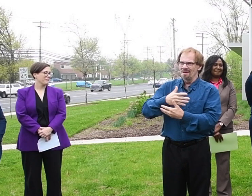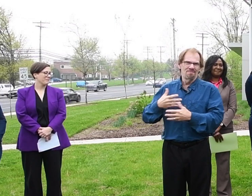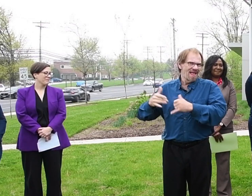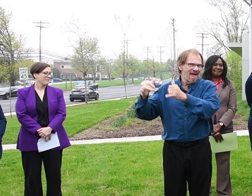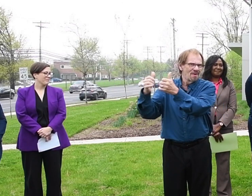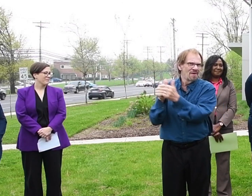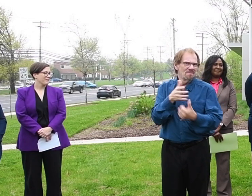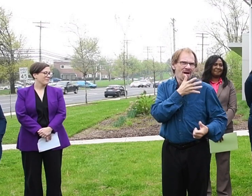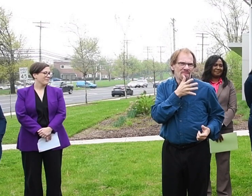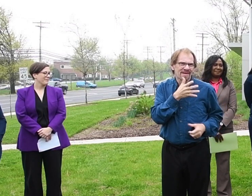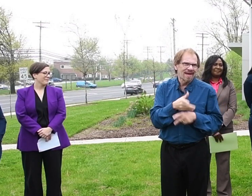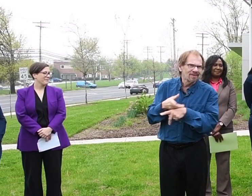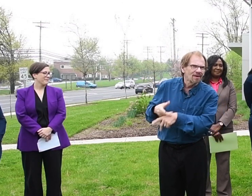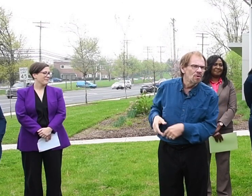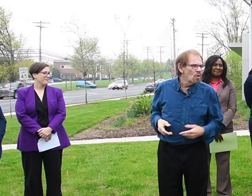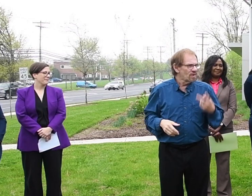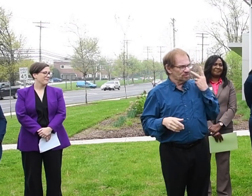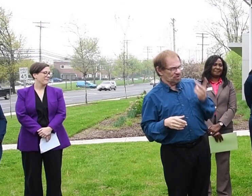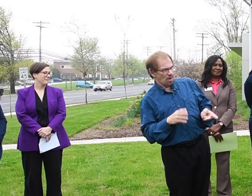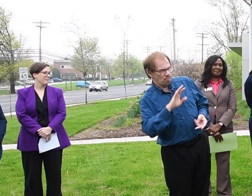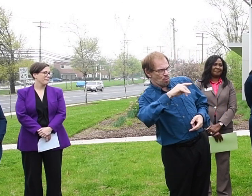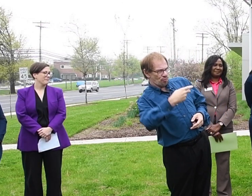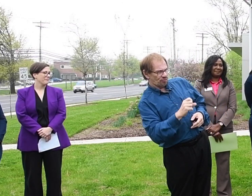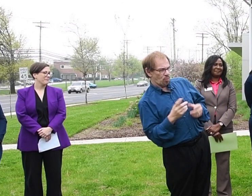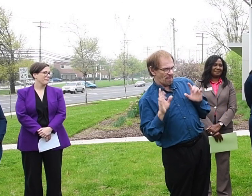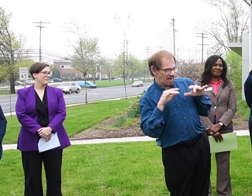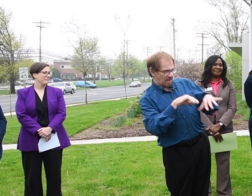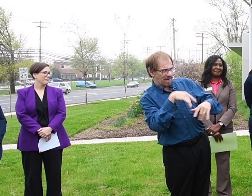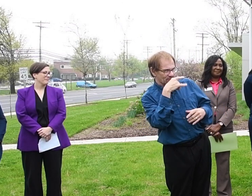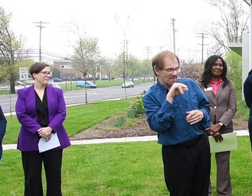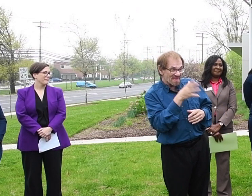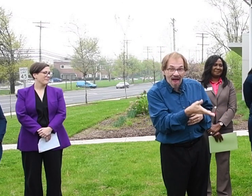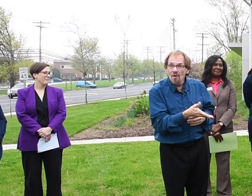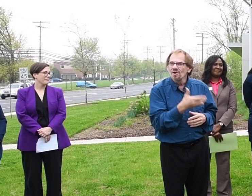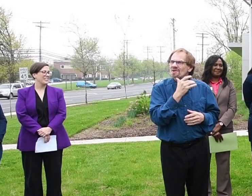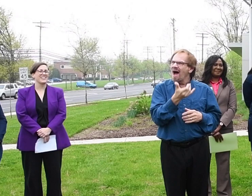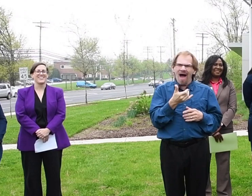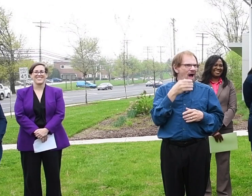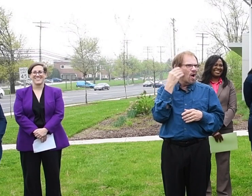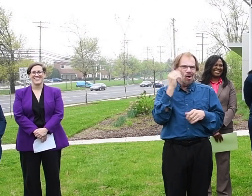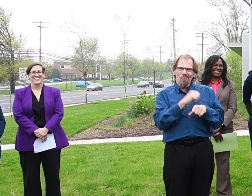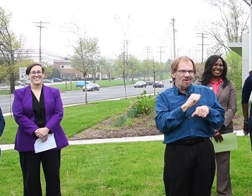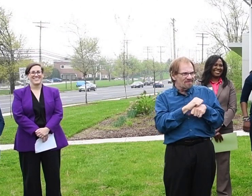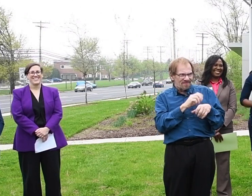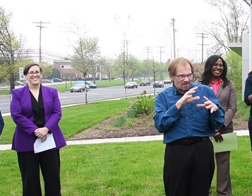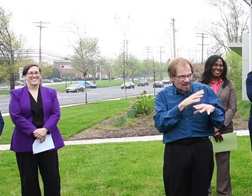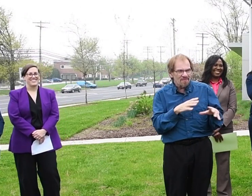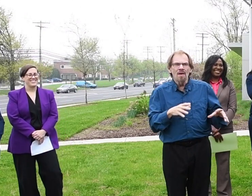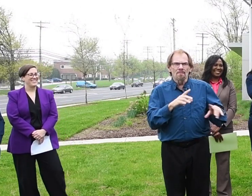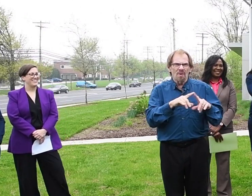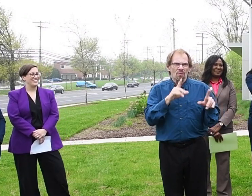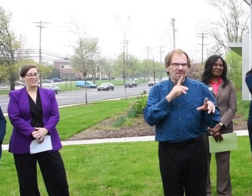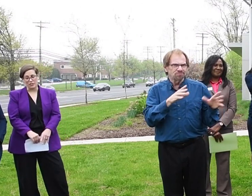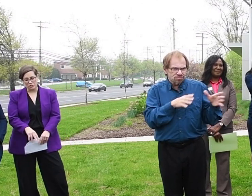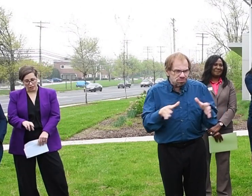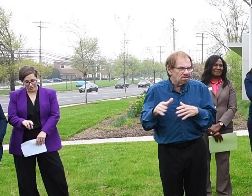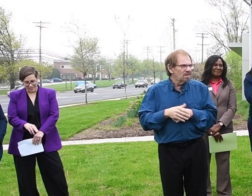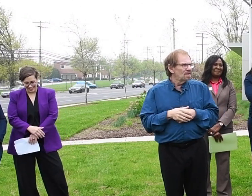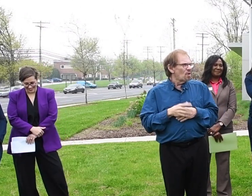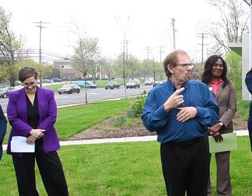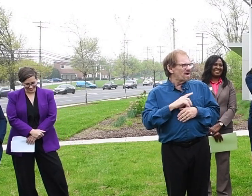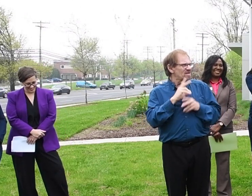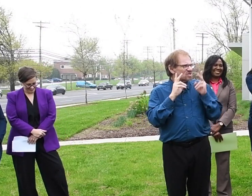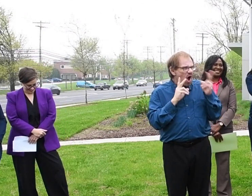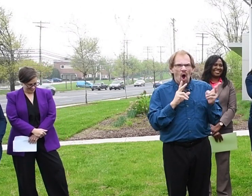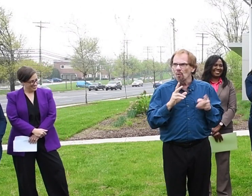in the middle of the day. We saw the booths where the kids would probably gather and not do homework and play video games after they got out of school. We peeked in the recording studio